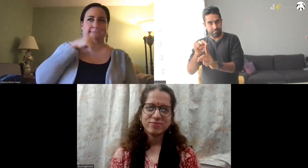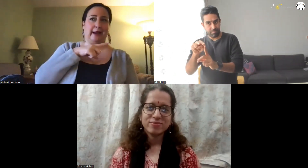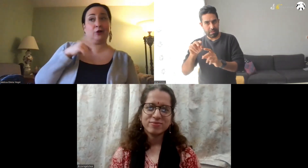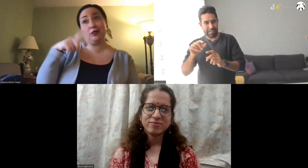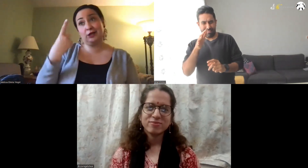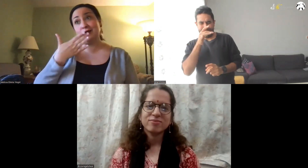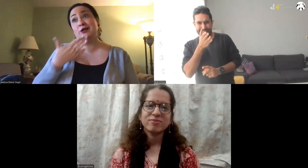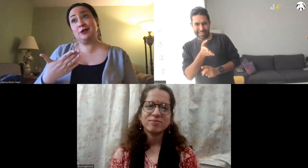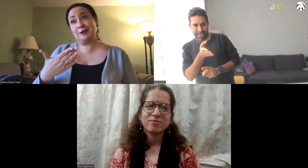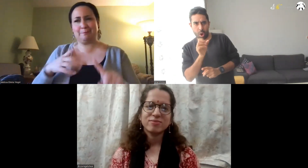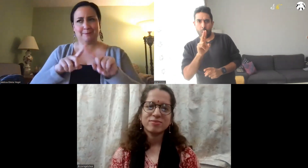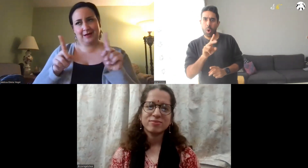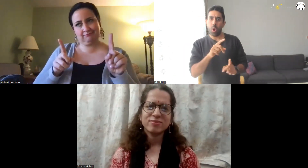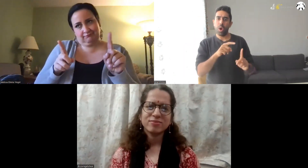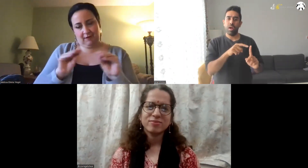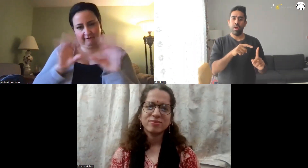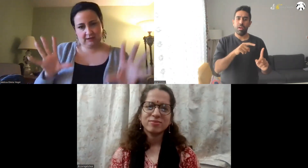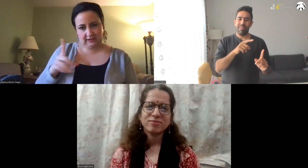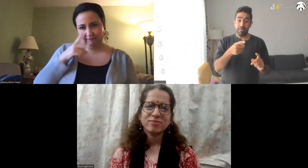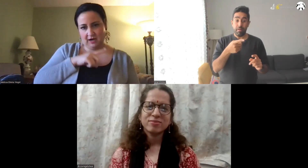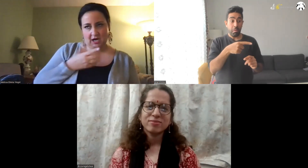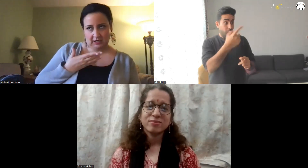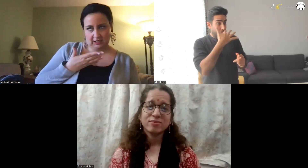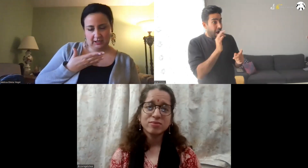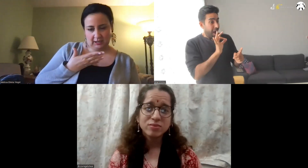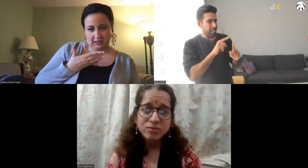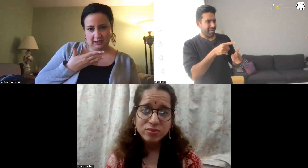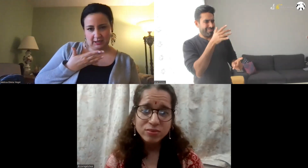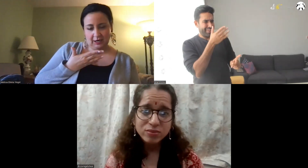to show the way you really look, or you want to use